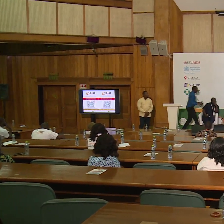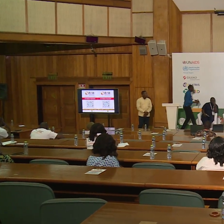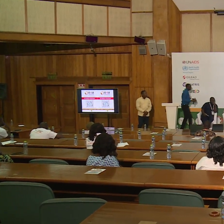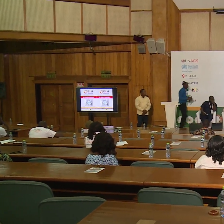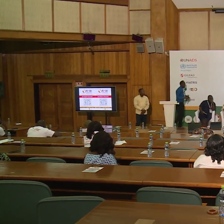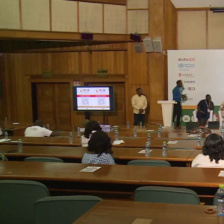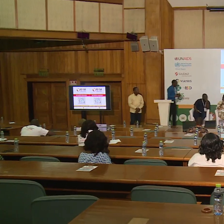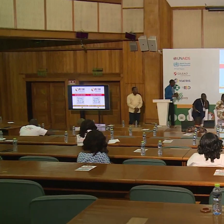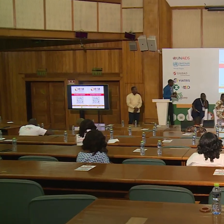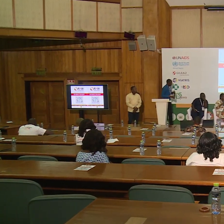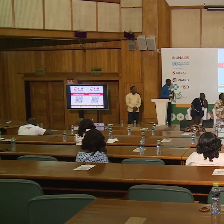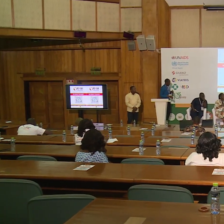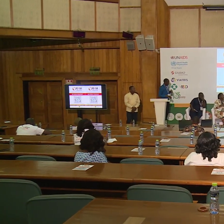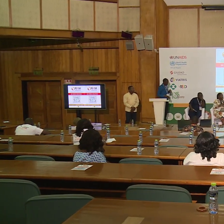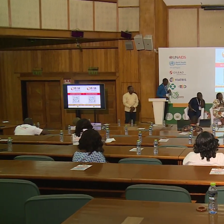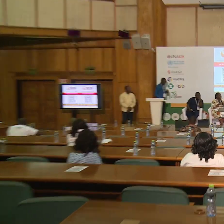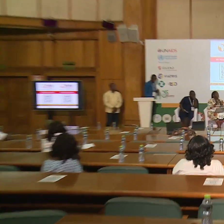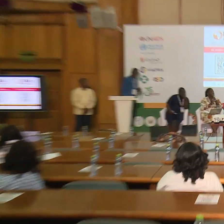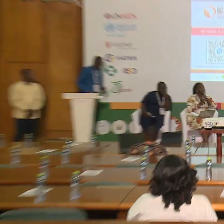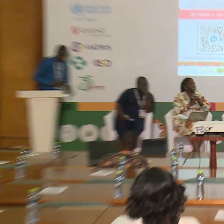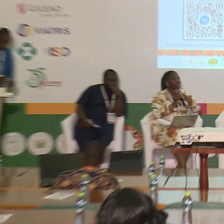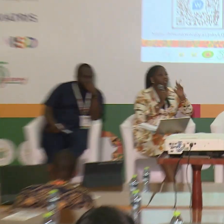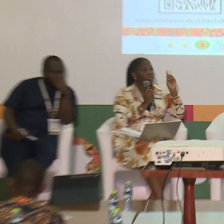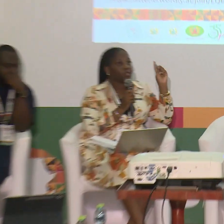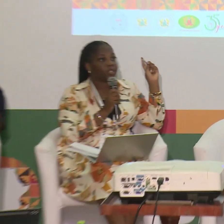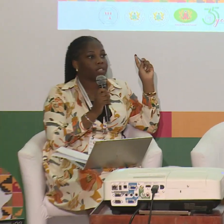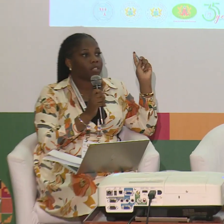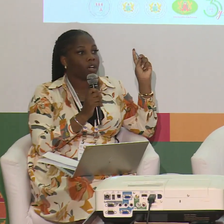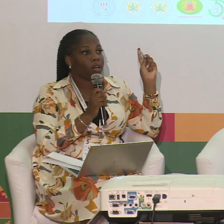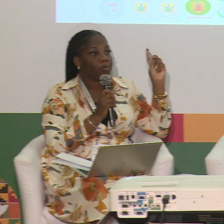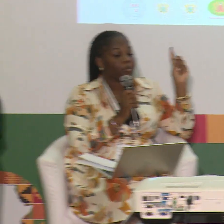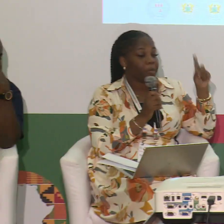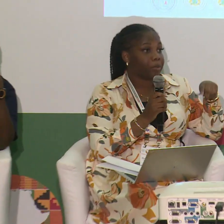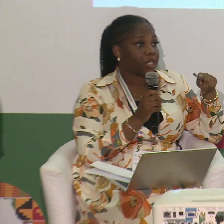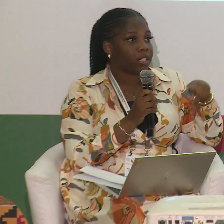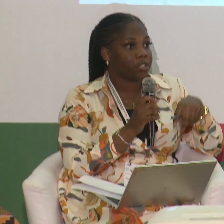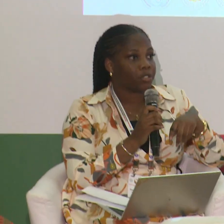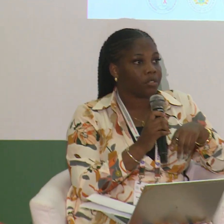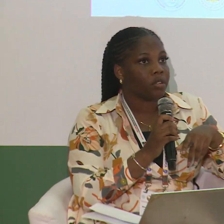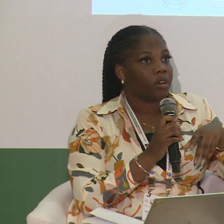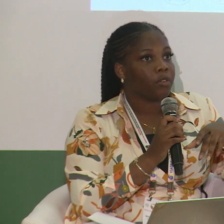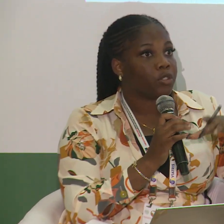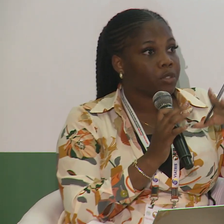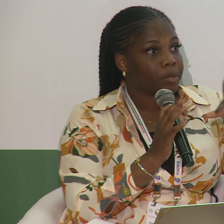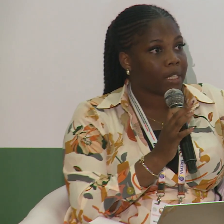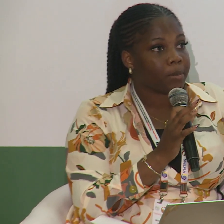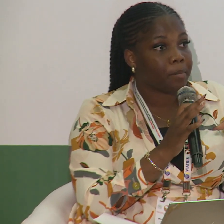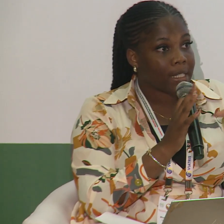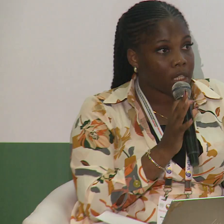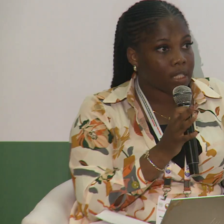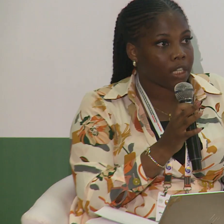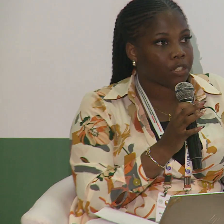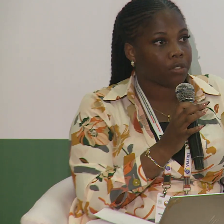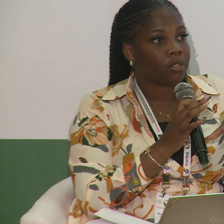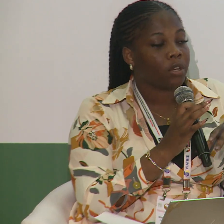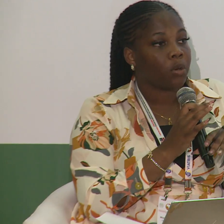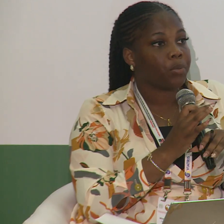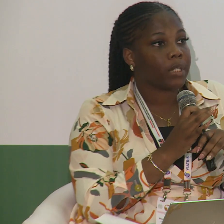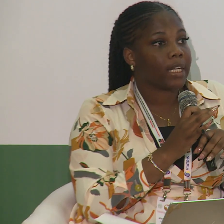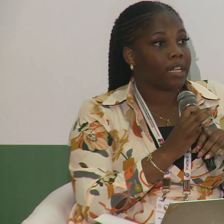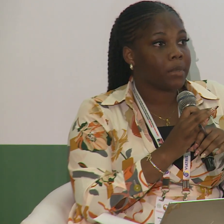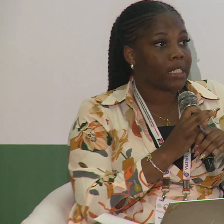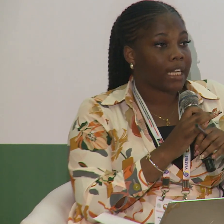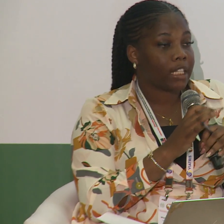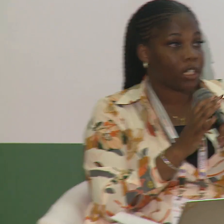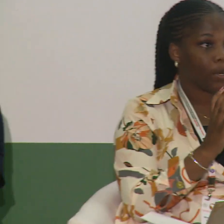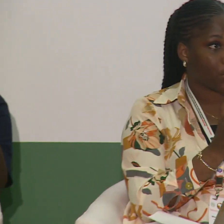Okay. So, like I said during my presentation, during the method section,